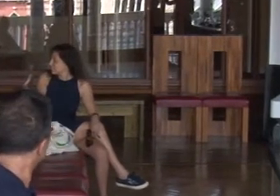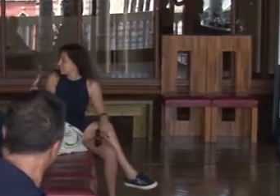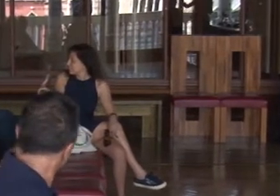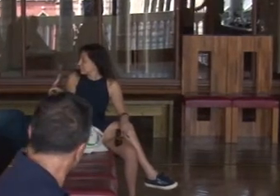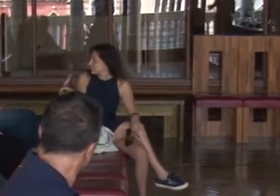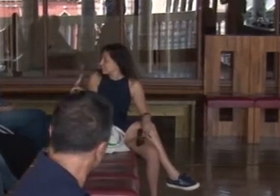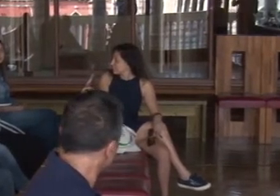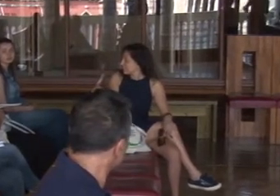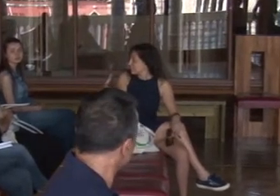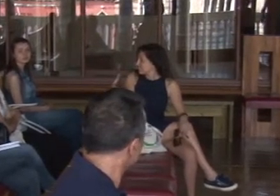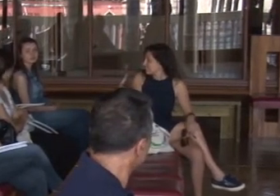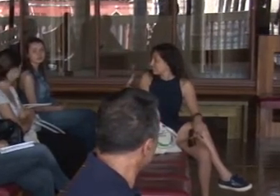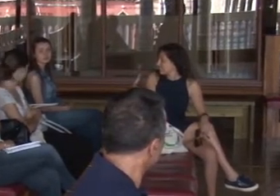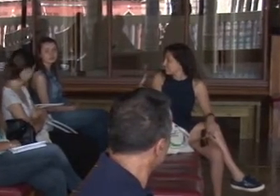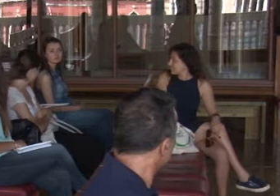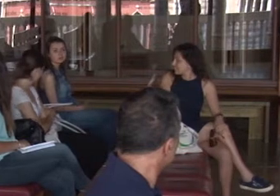Okay.